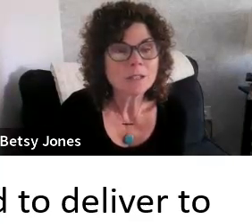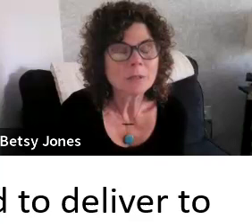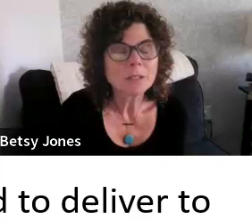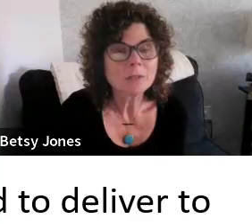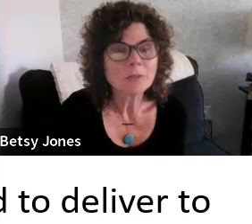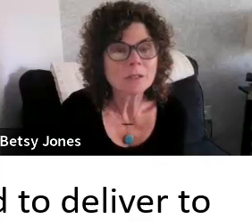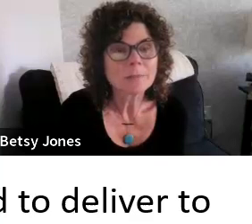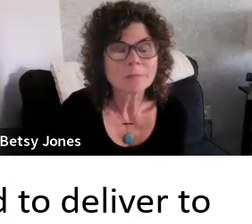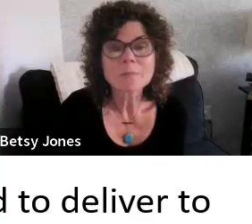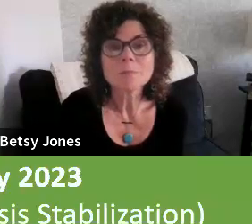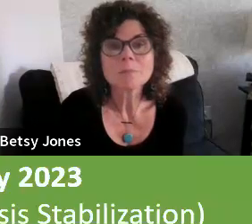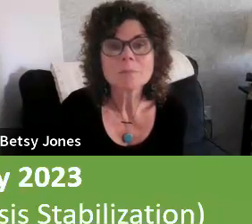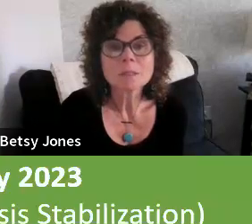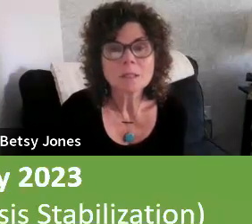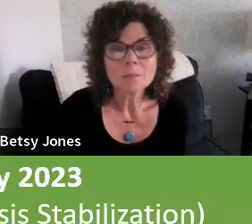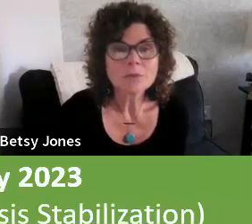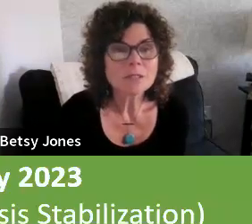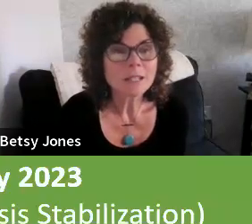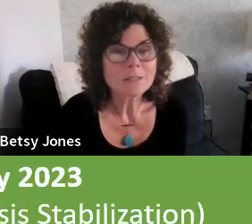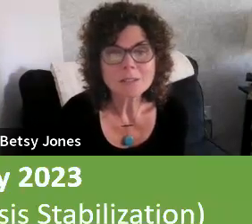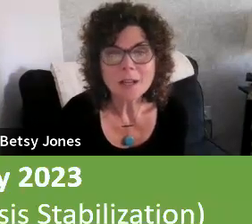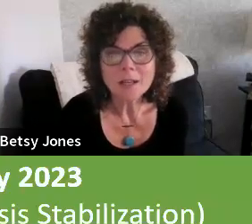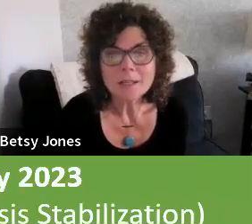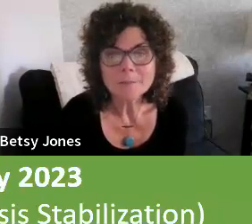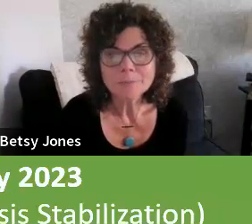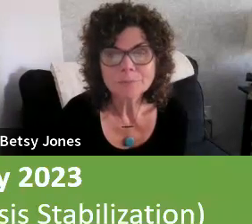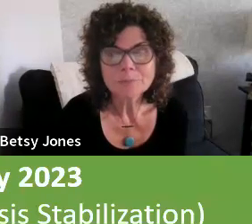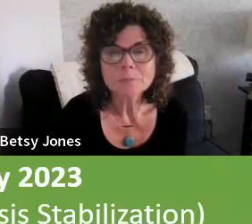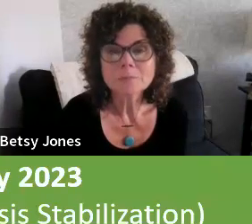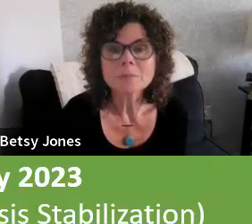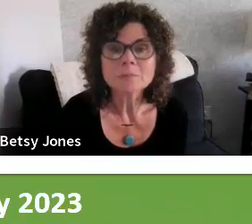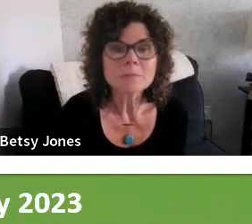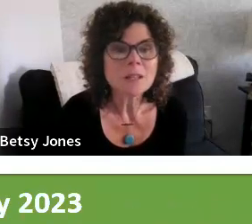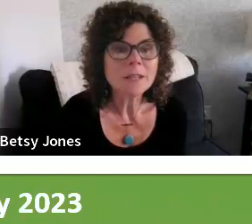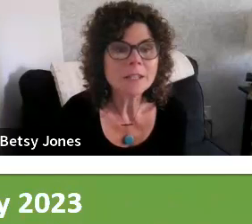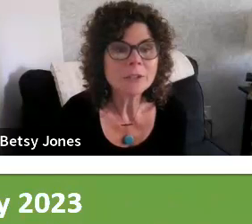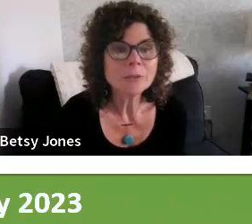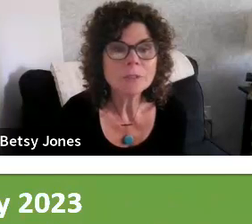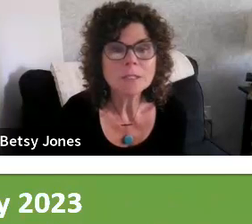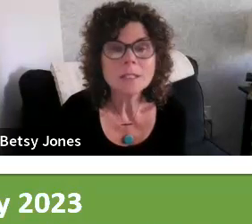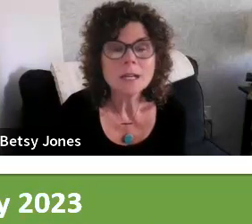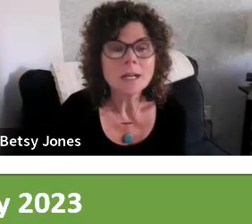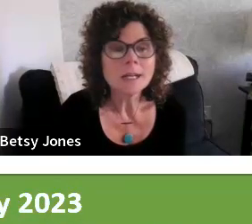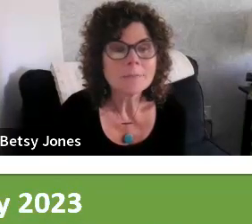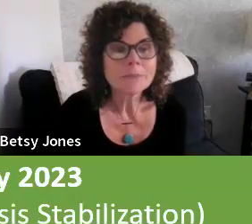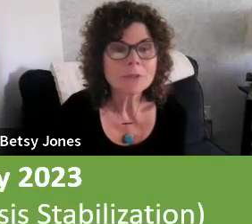Brittany, Chloe, can you move to the next slide? Thank you.